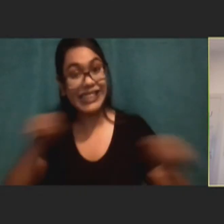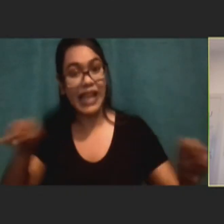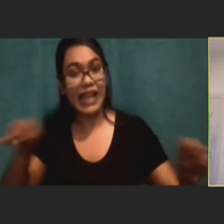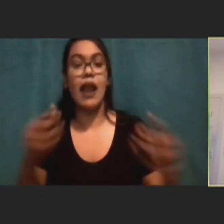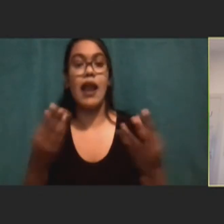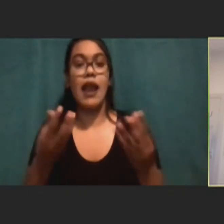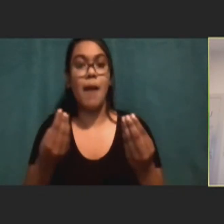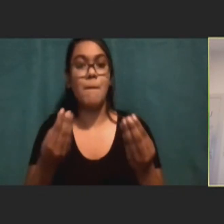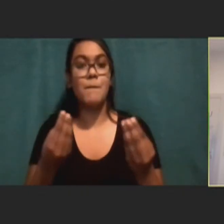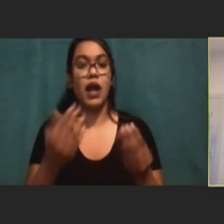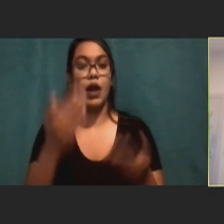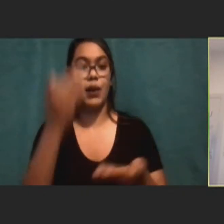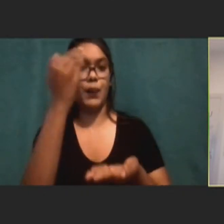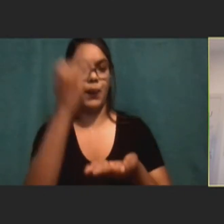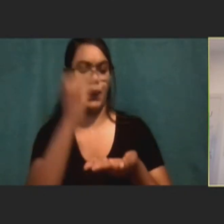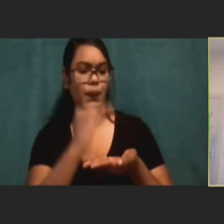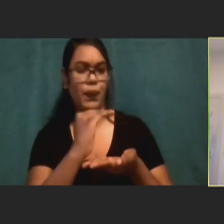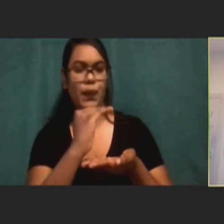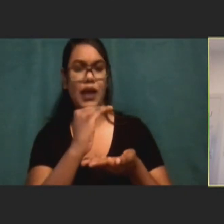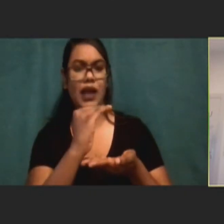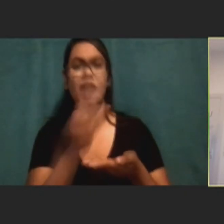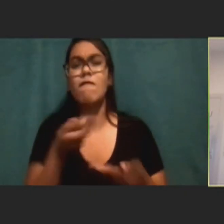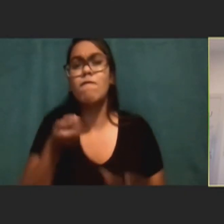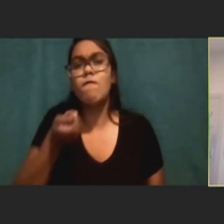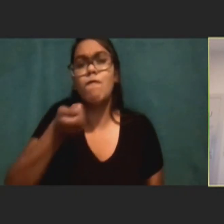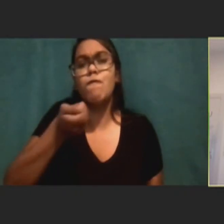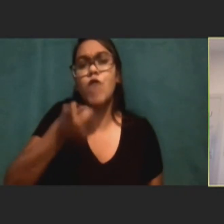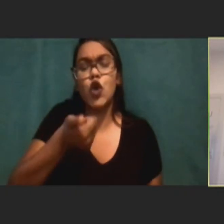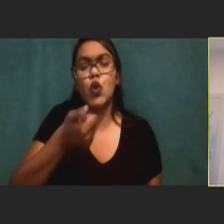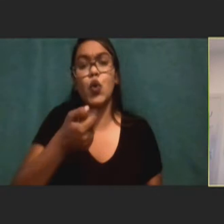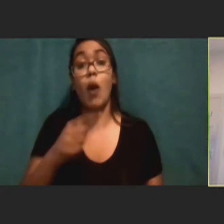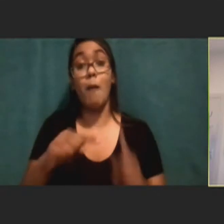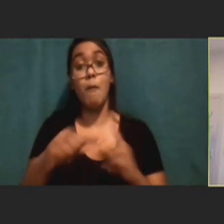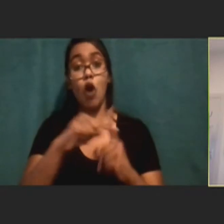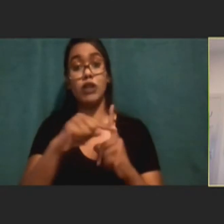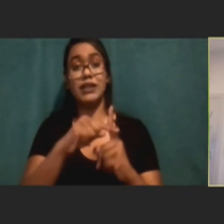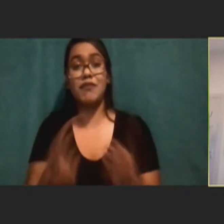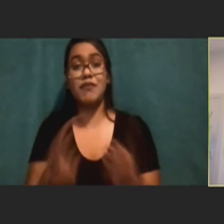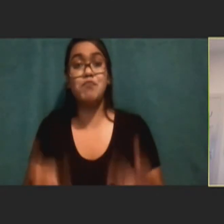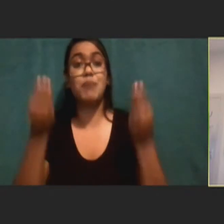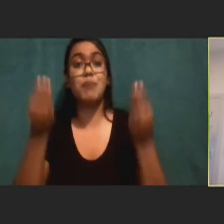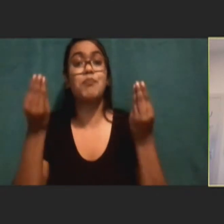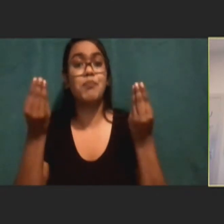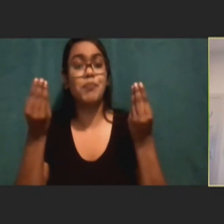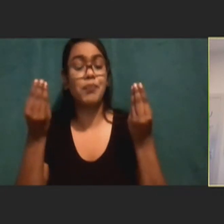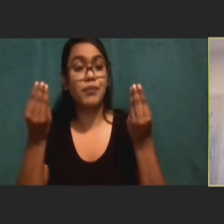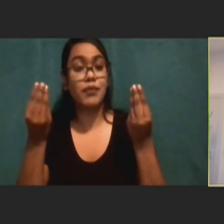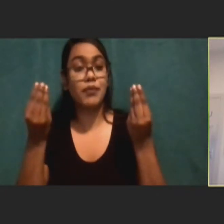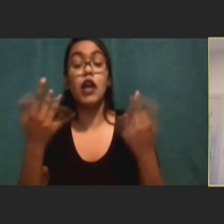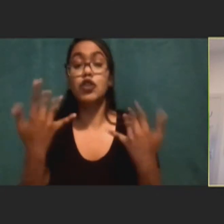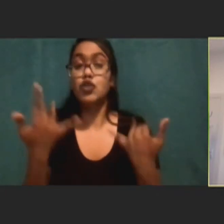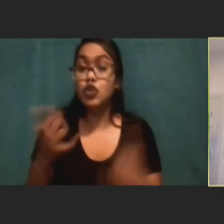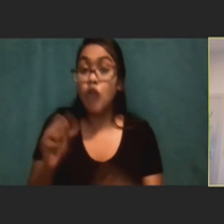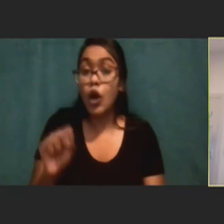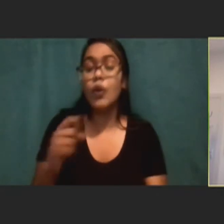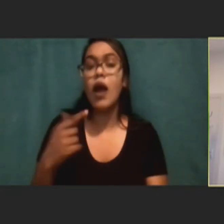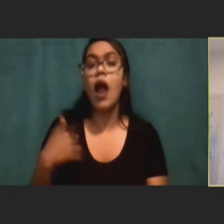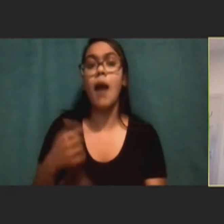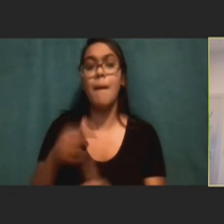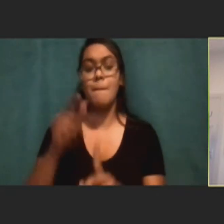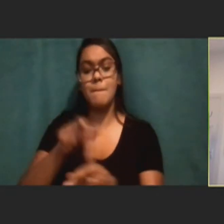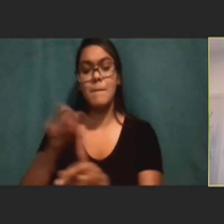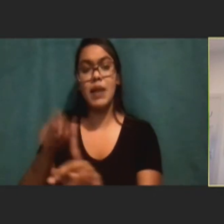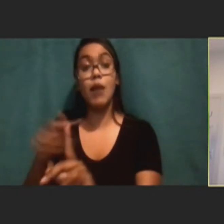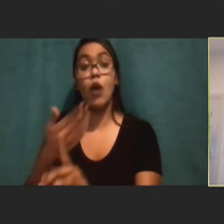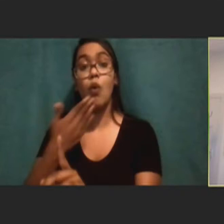positive, literally very, very small. So to correlate back and say of all those vaccinated who's test positive, I'm sure